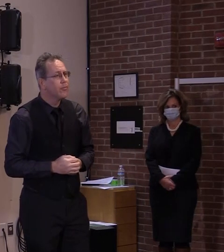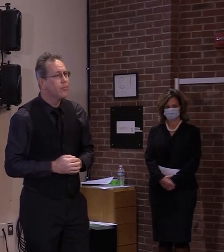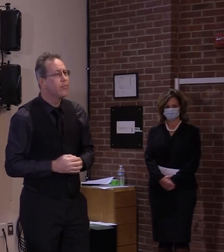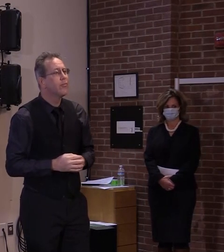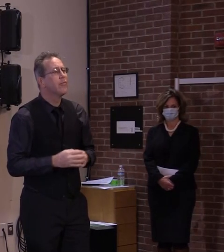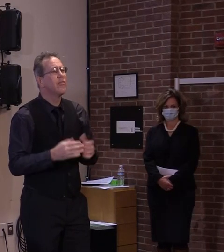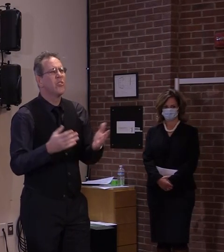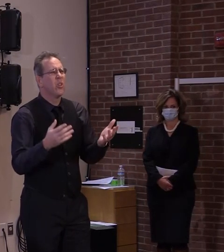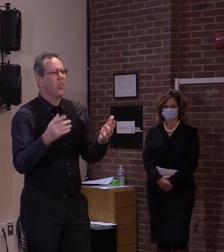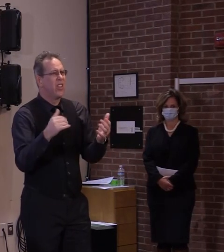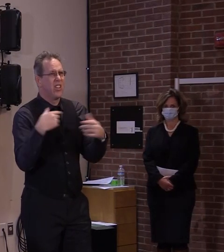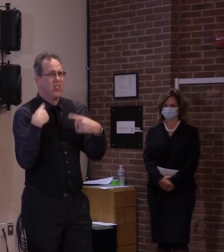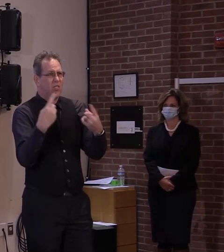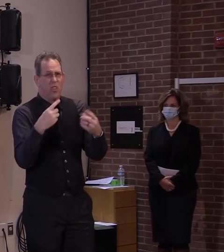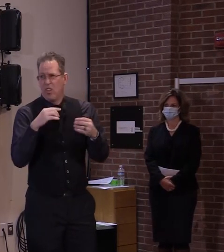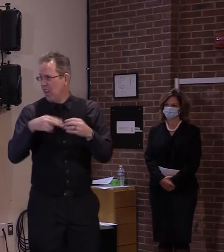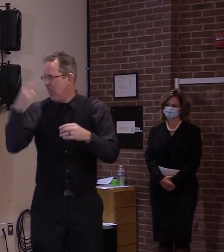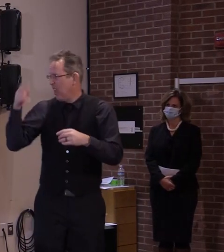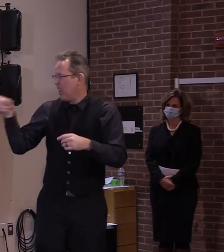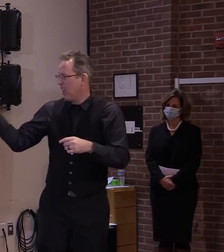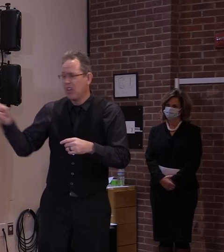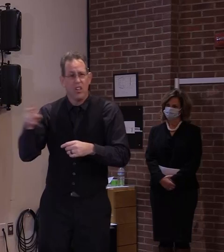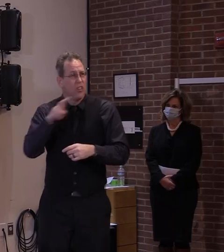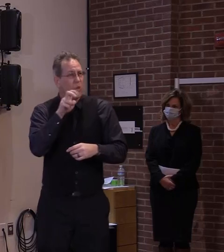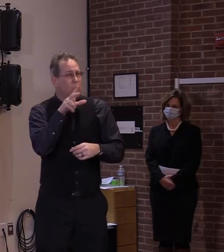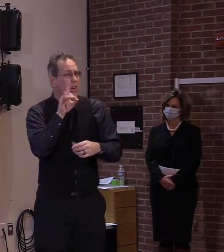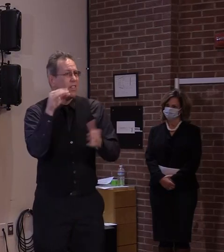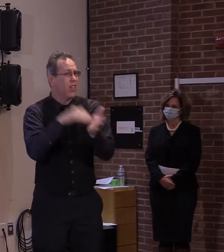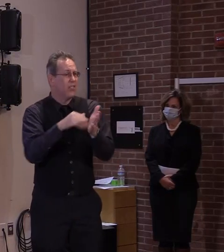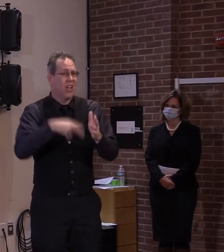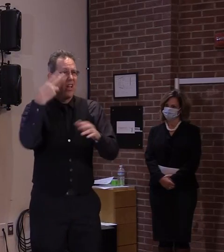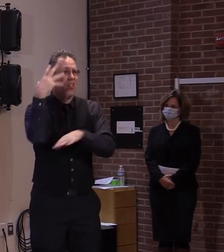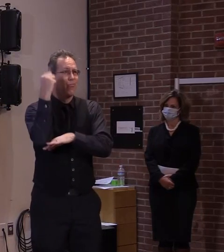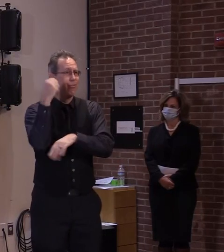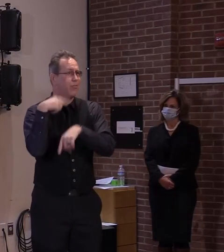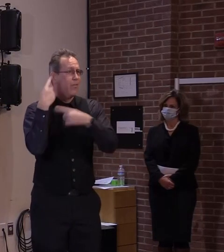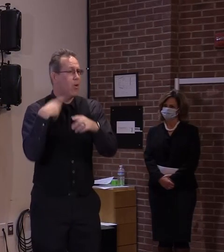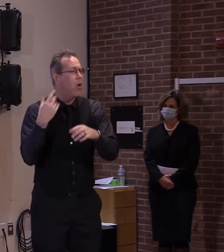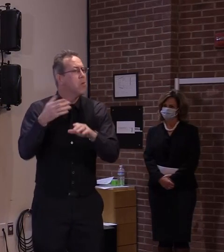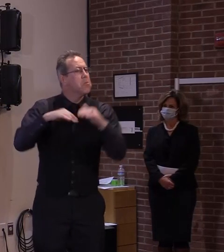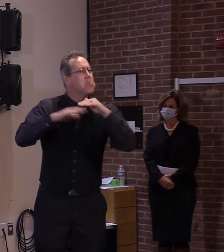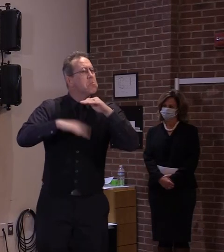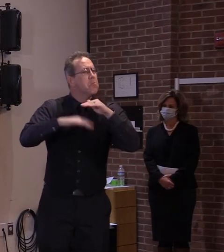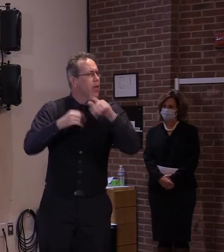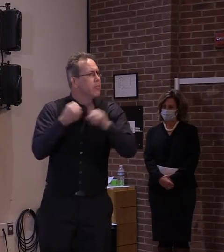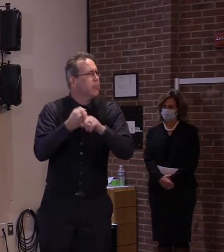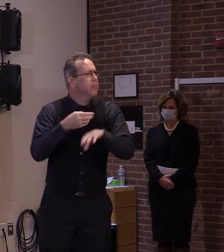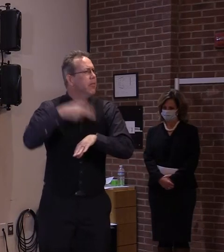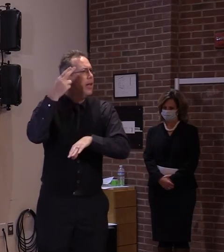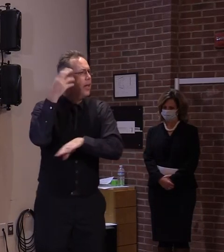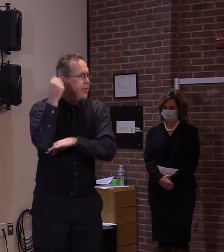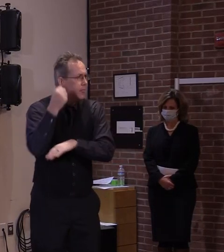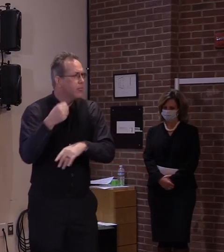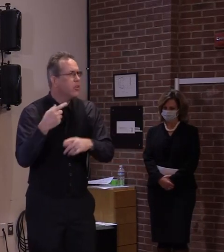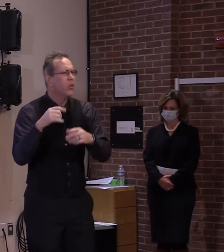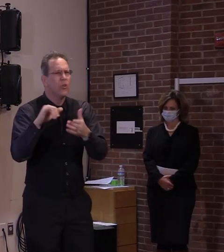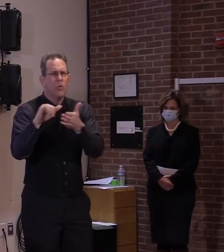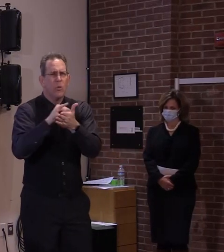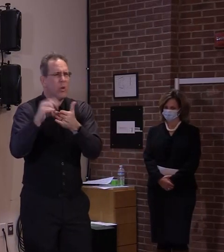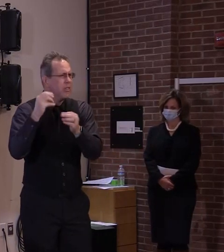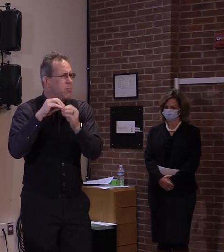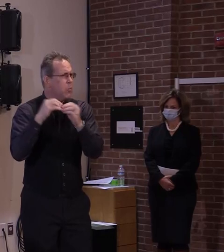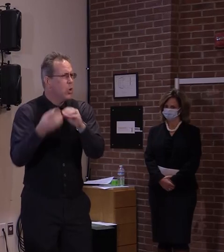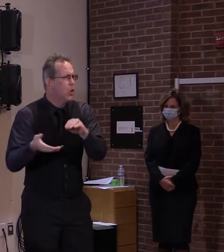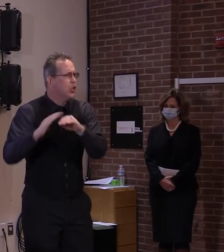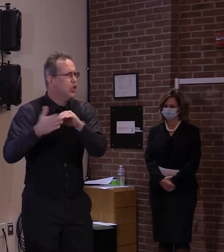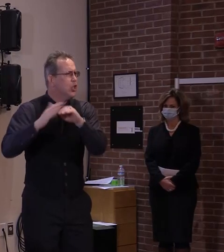again, you can really see that being driven by places like New York, where cases are up about 73% from last week, and also Quebec, where cases